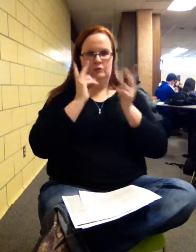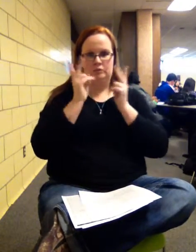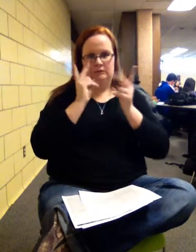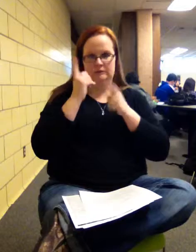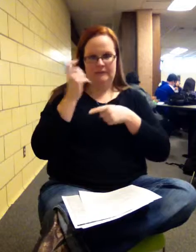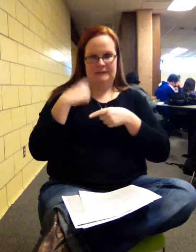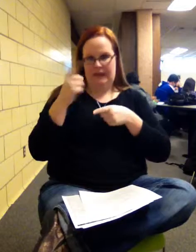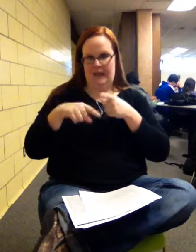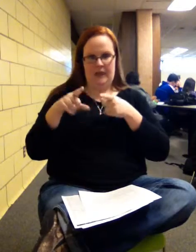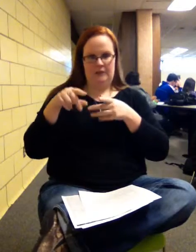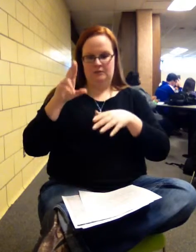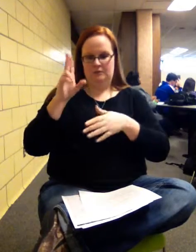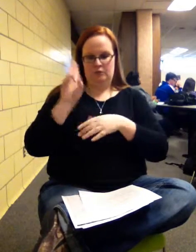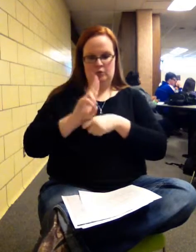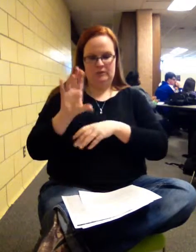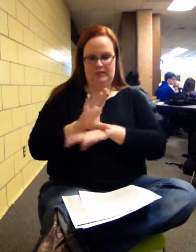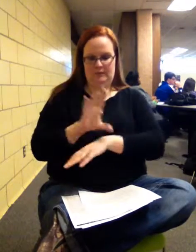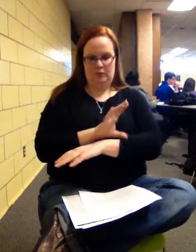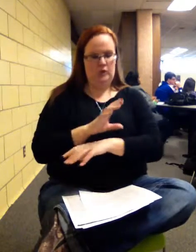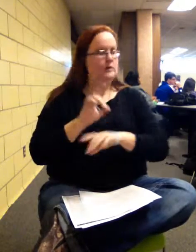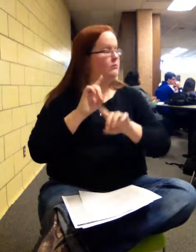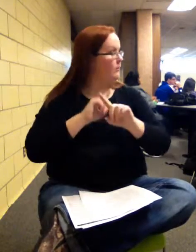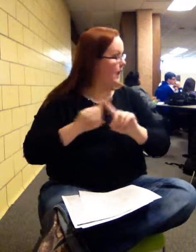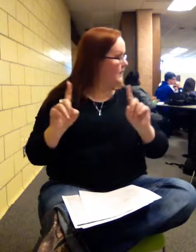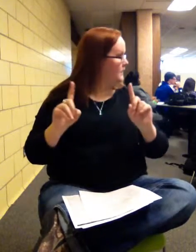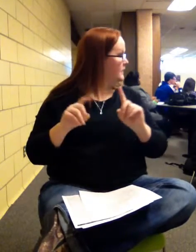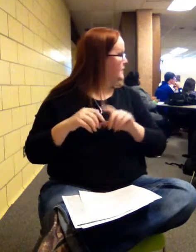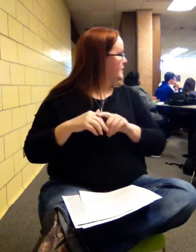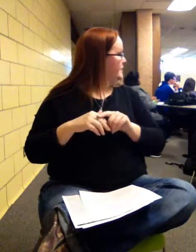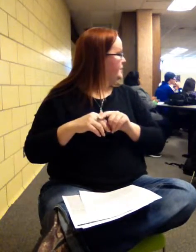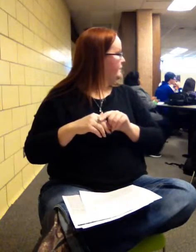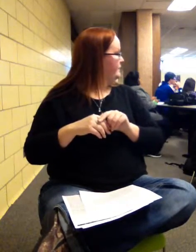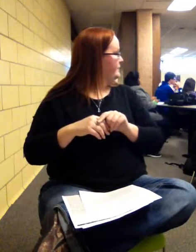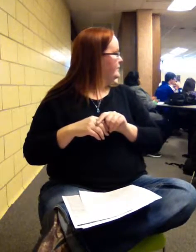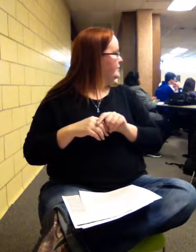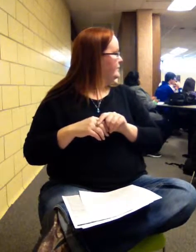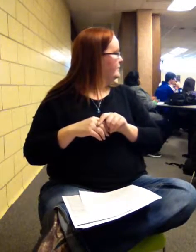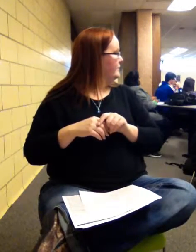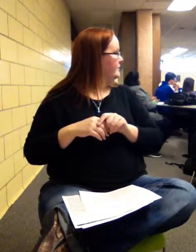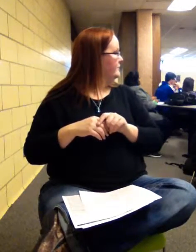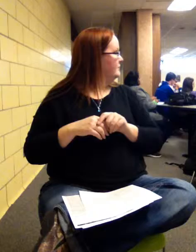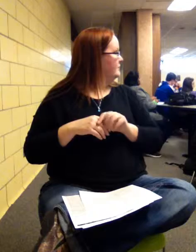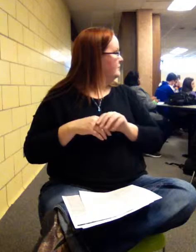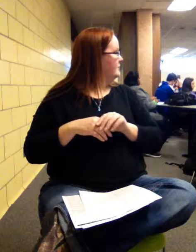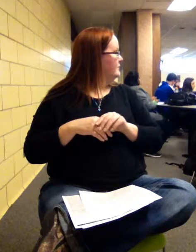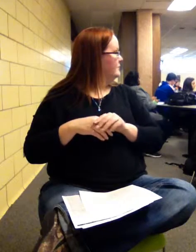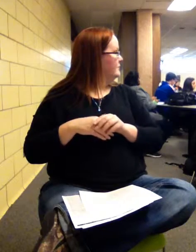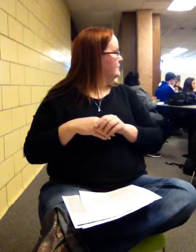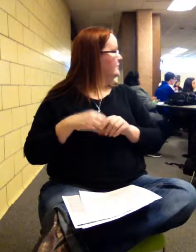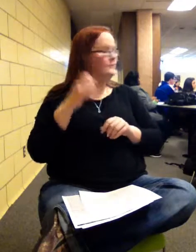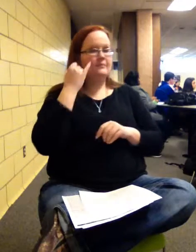computer. But basically, if you look at how I set up chapter